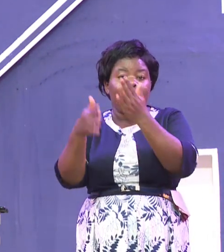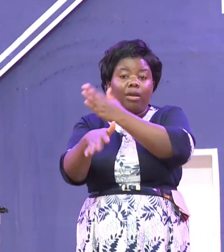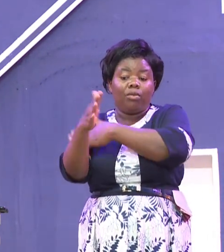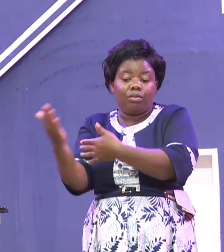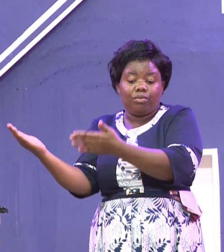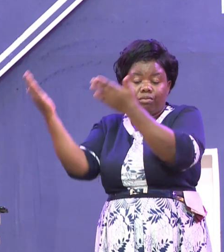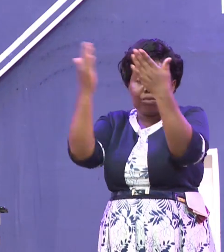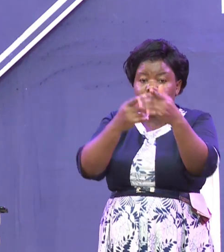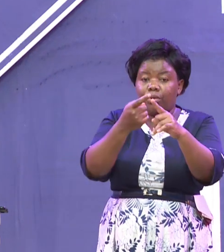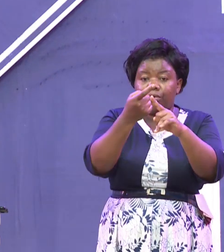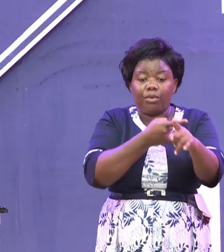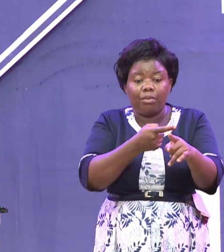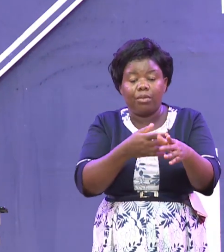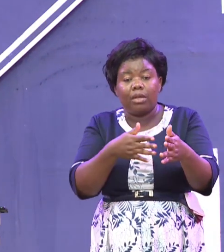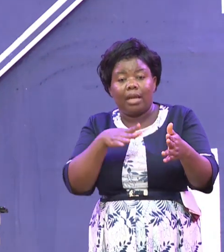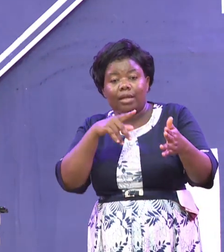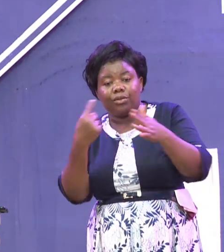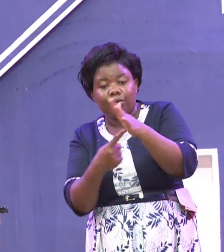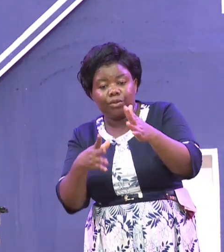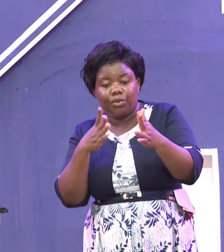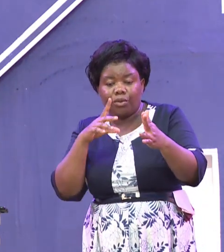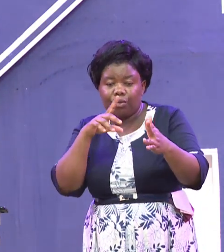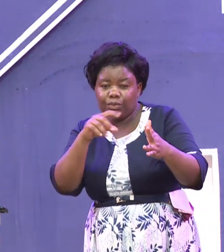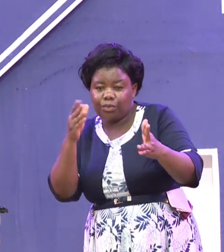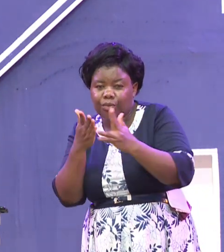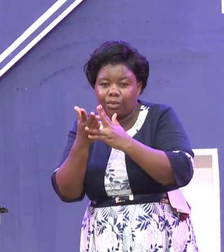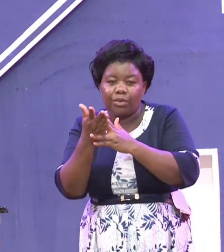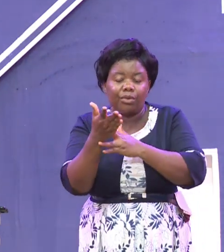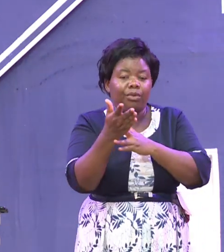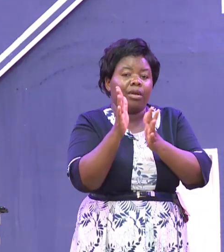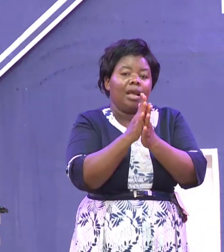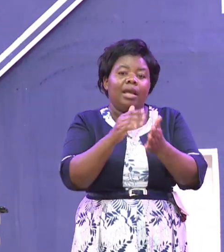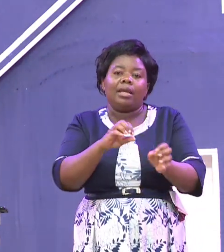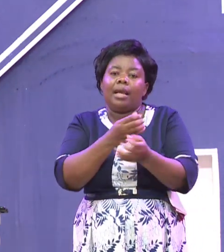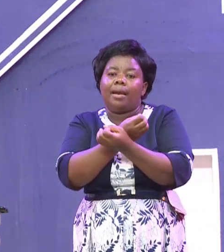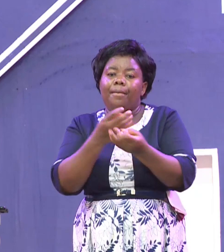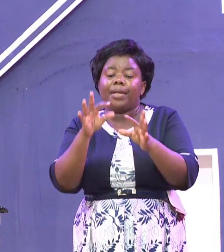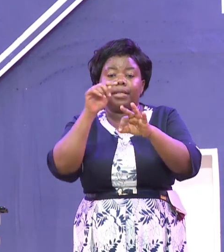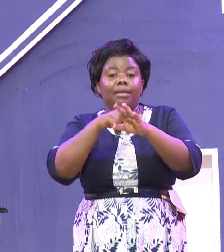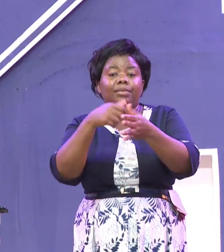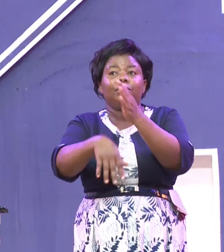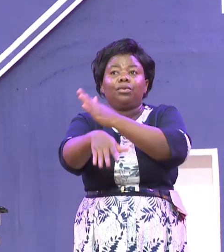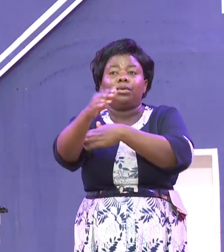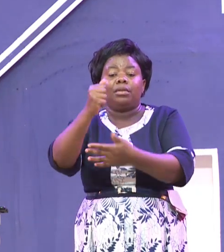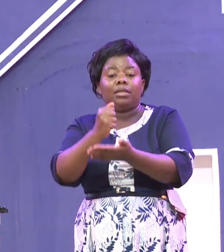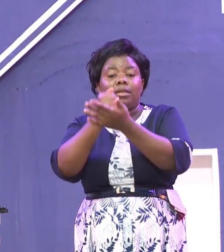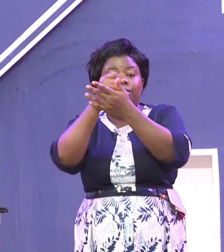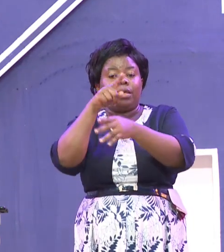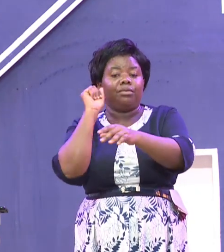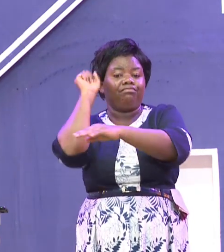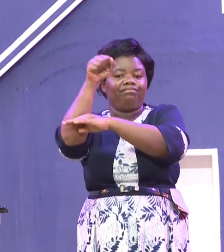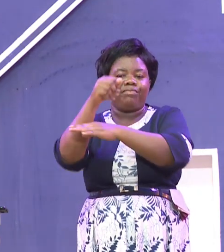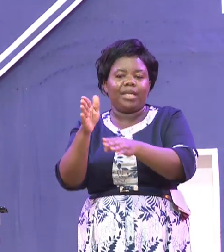biki byakuyisizeemu, byakuyisizaamu, buwanguzi ki bwazaakutuusaako, kizimba okukkiriza mu